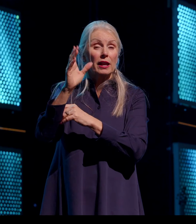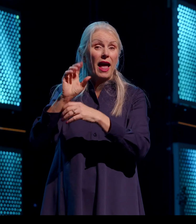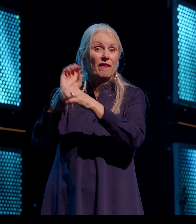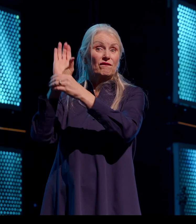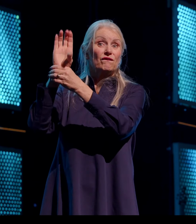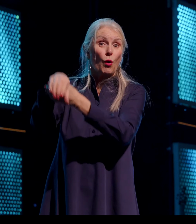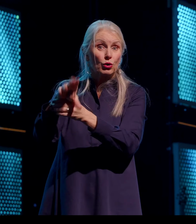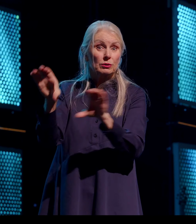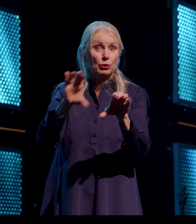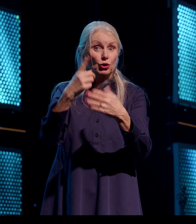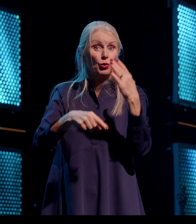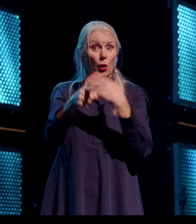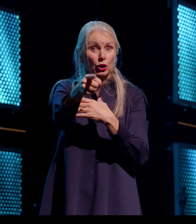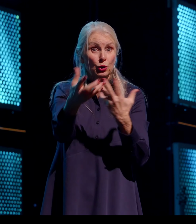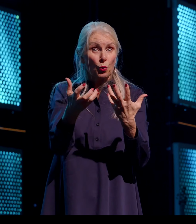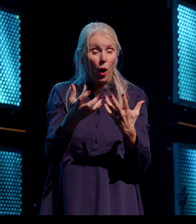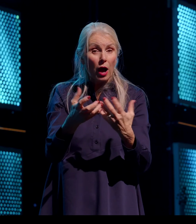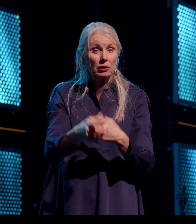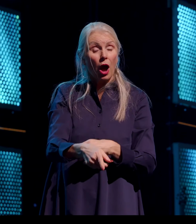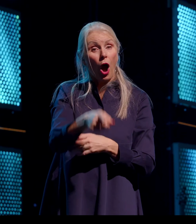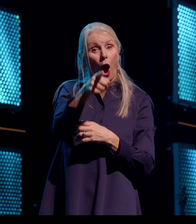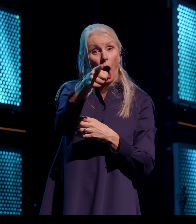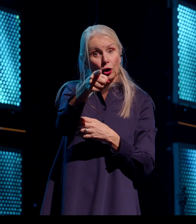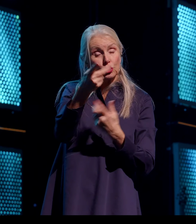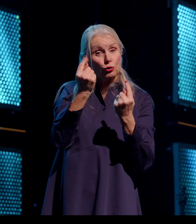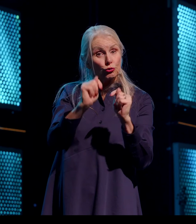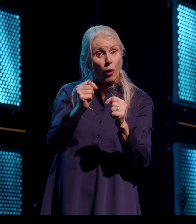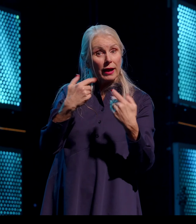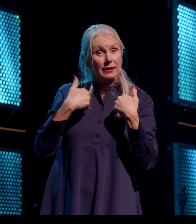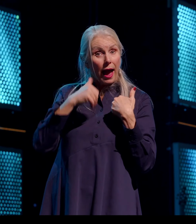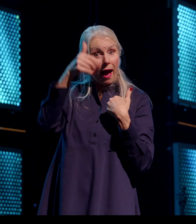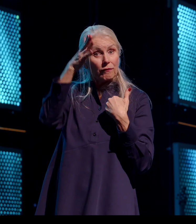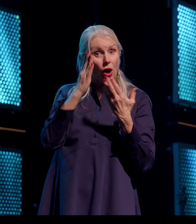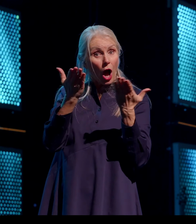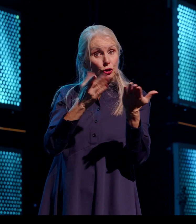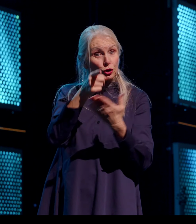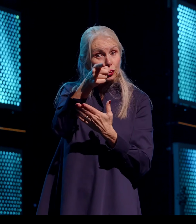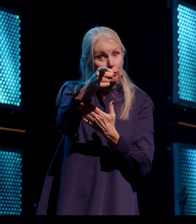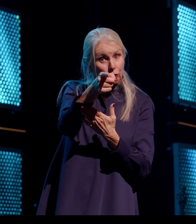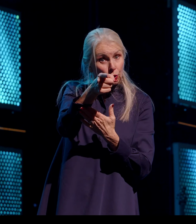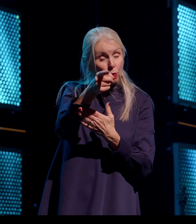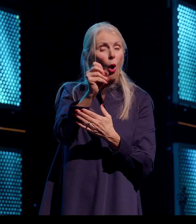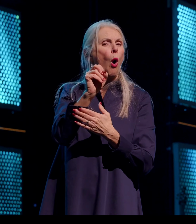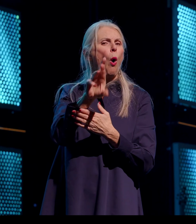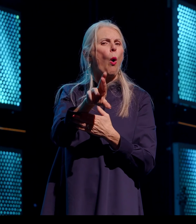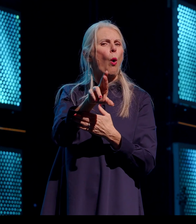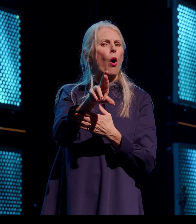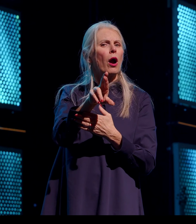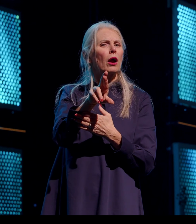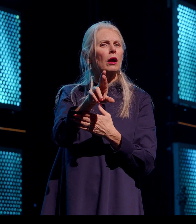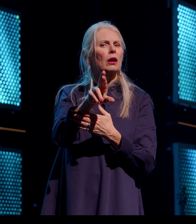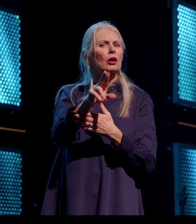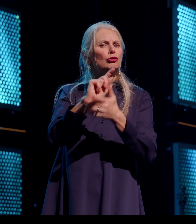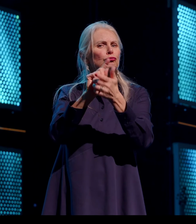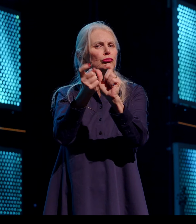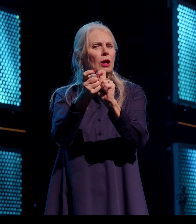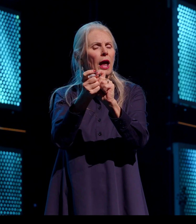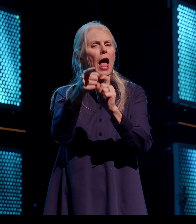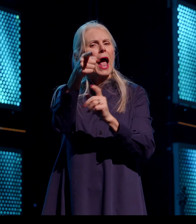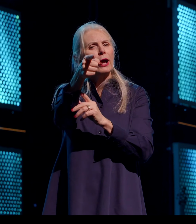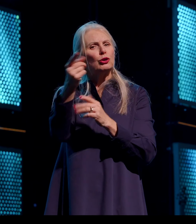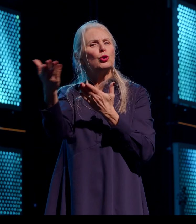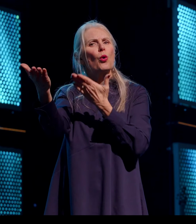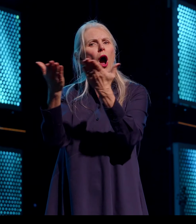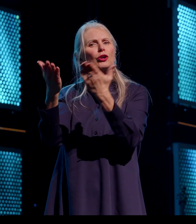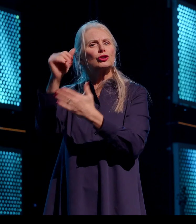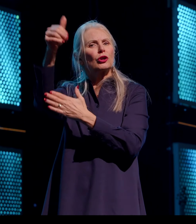you? Or are you serving God? So expect God to say no in your life at different points in time. And